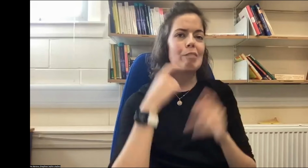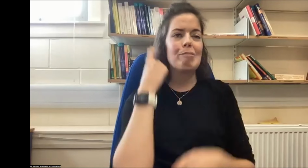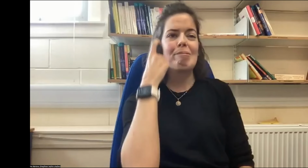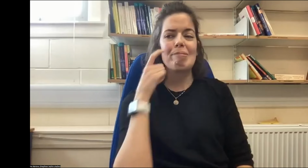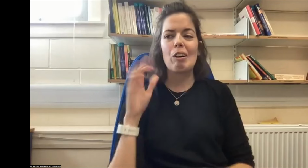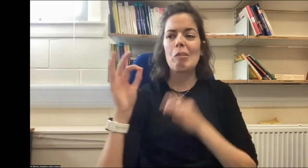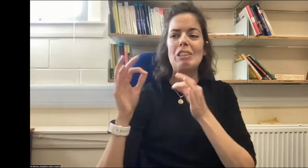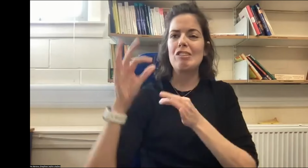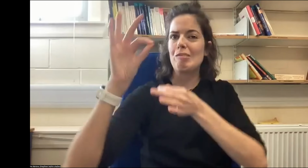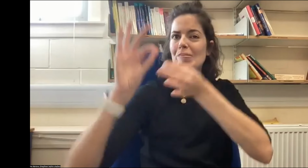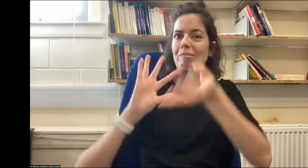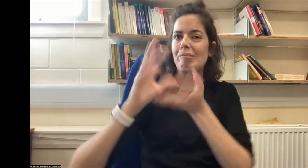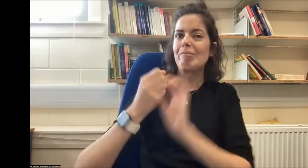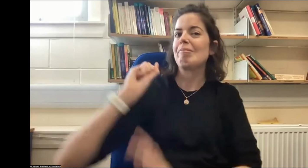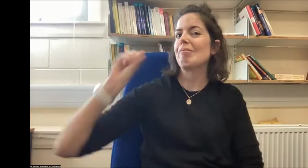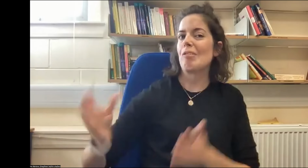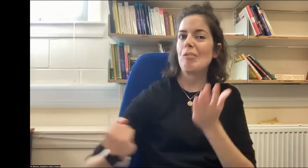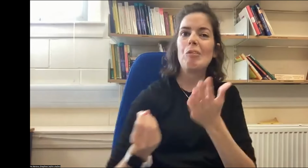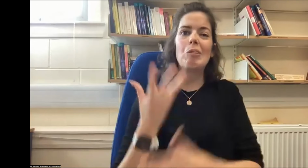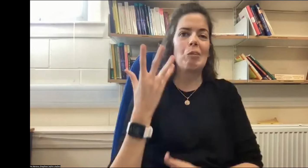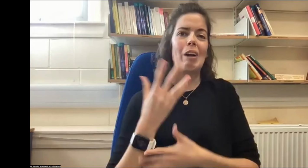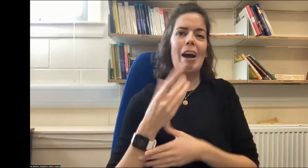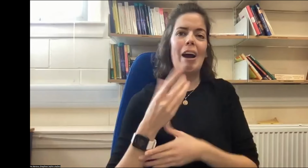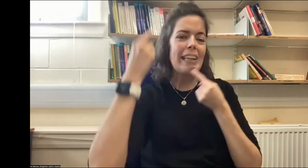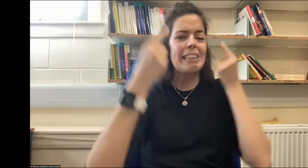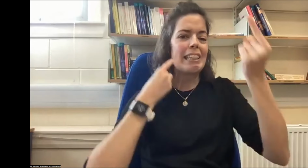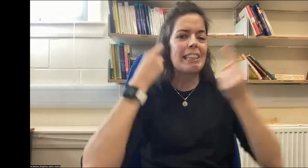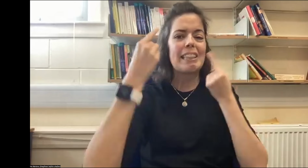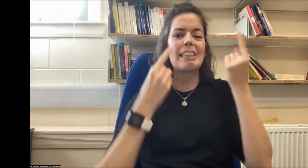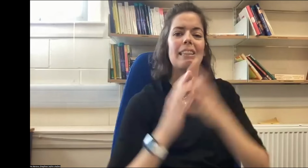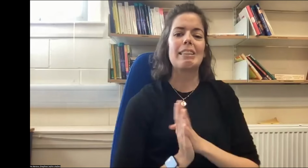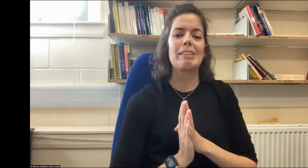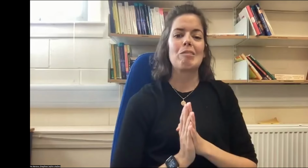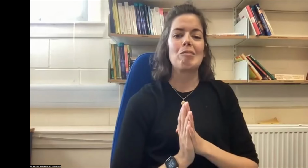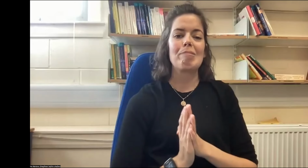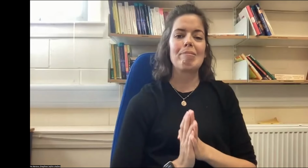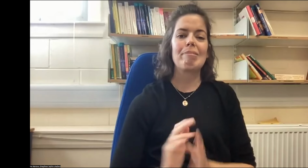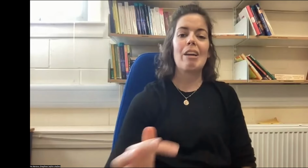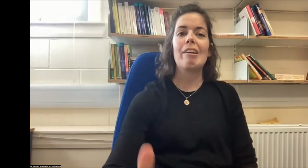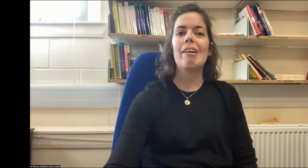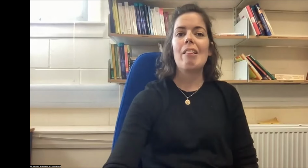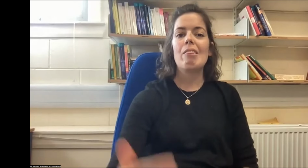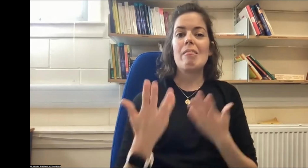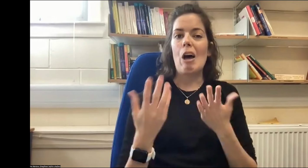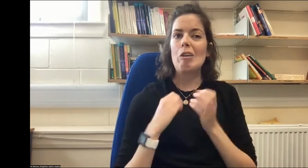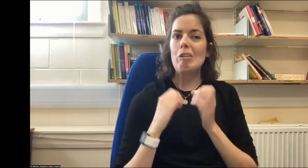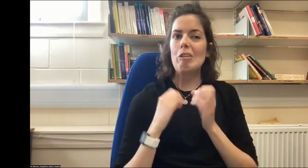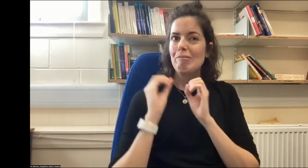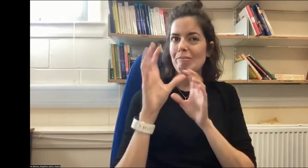change. When I read a book, I think about throwing away my existing research questions because I've got so many new